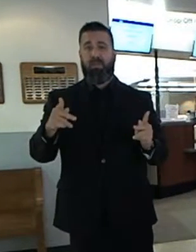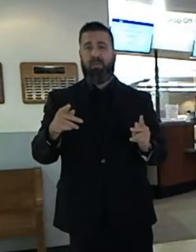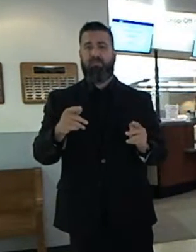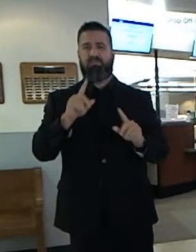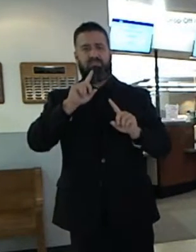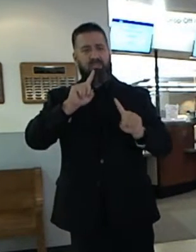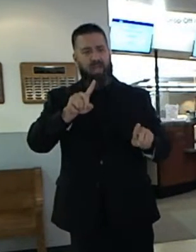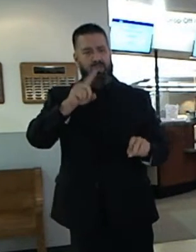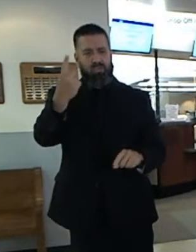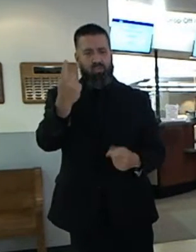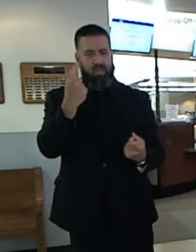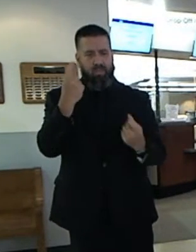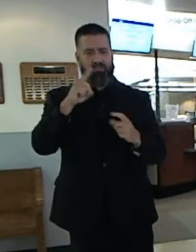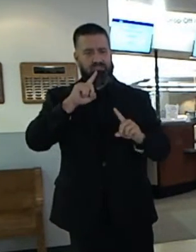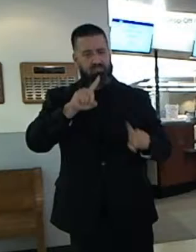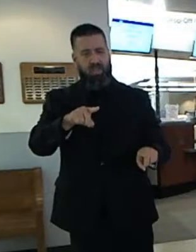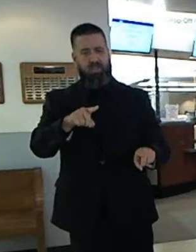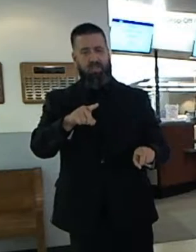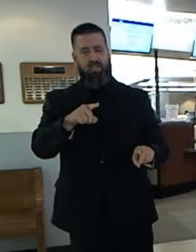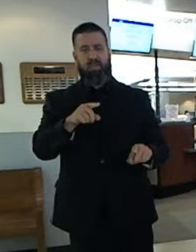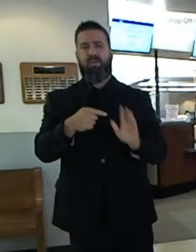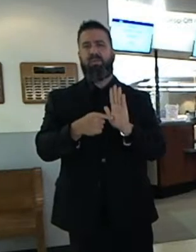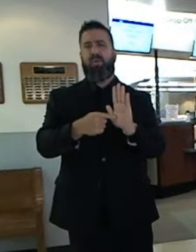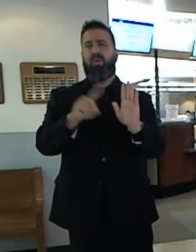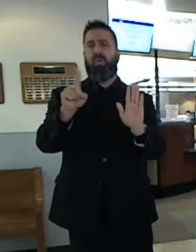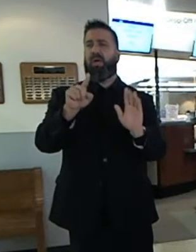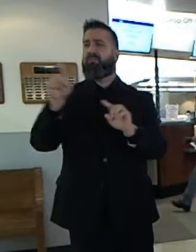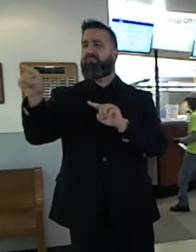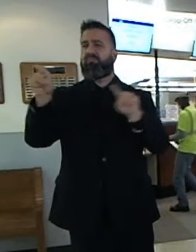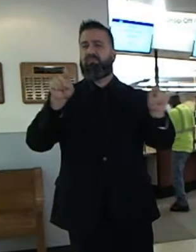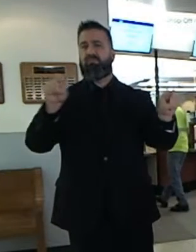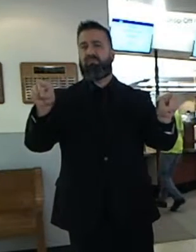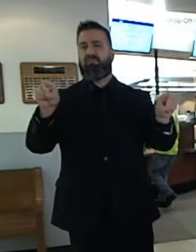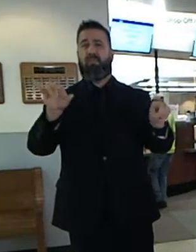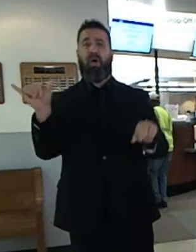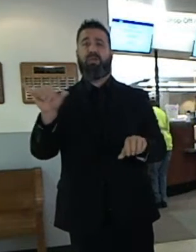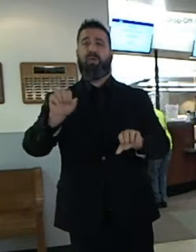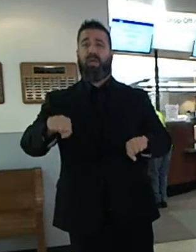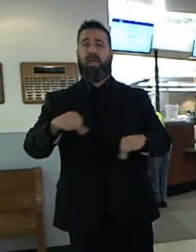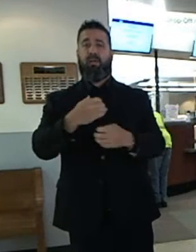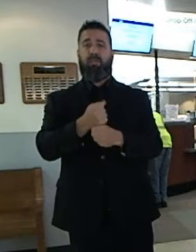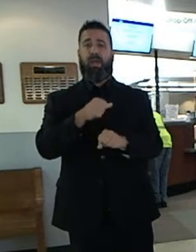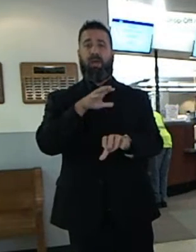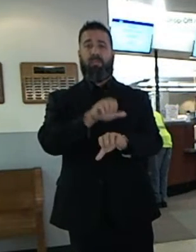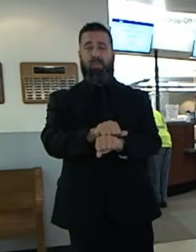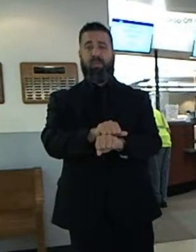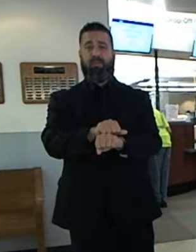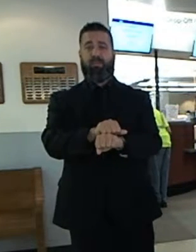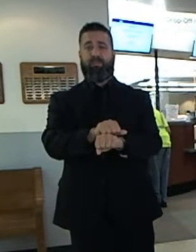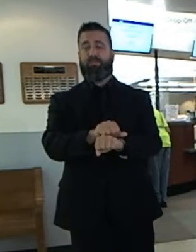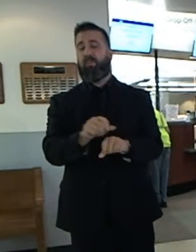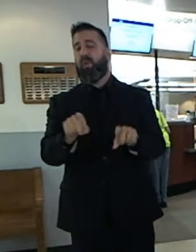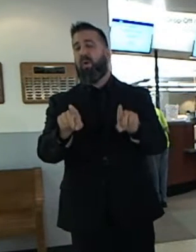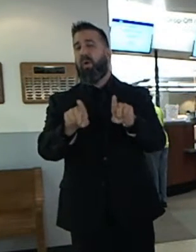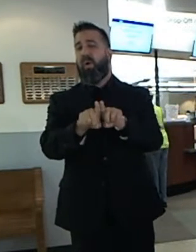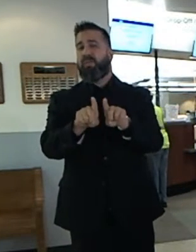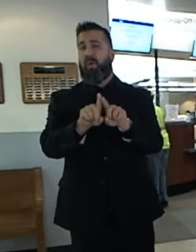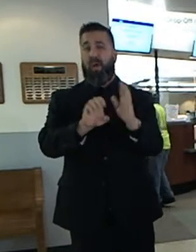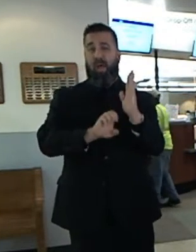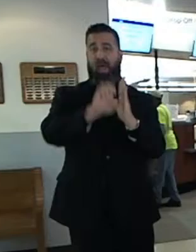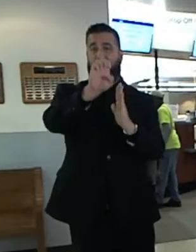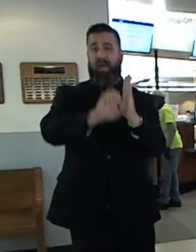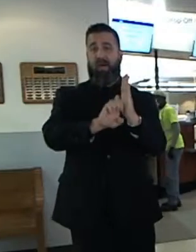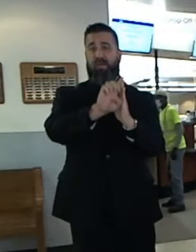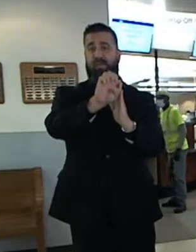to the right place for service, but also to help make appointments. And card readers will be installed to access the